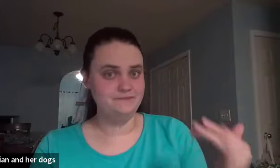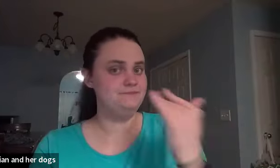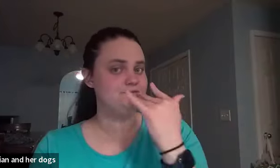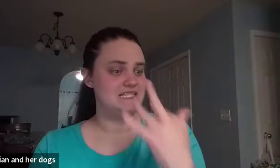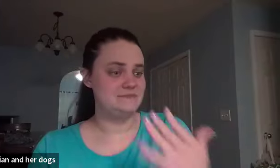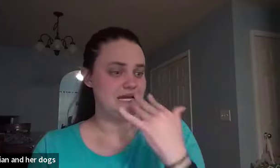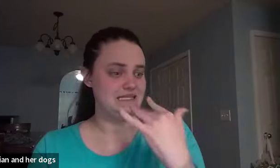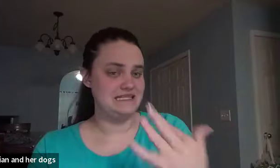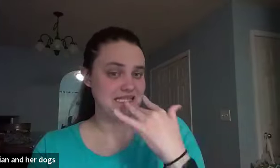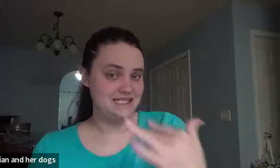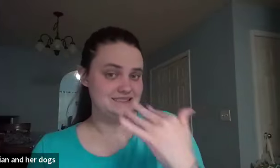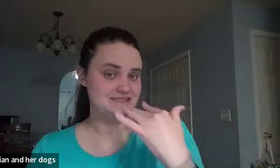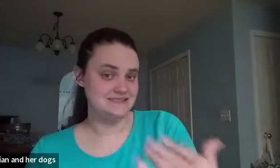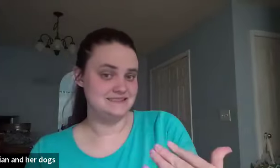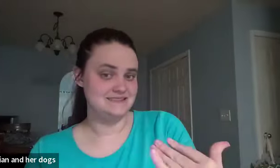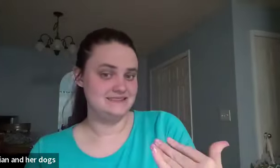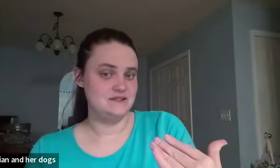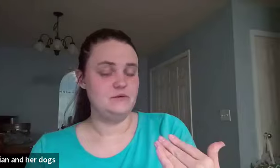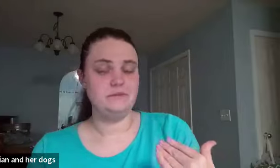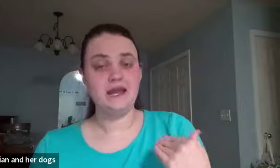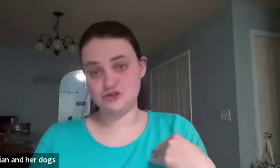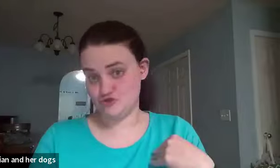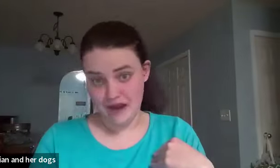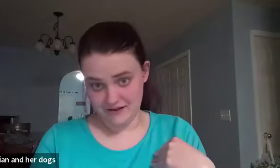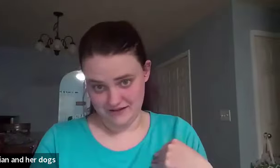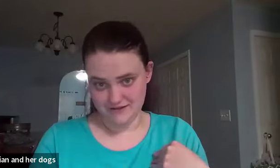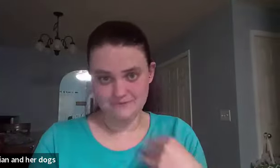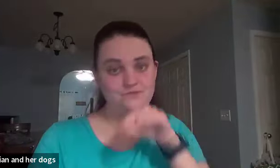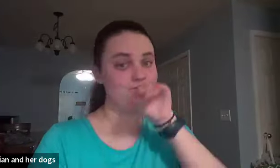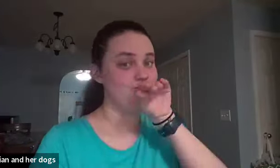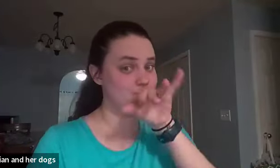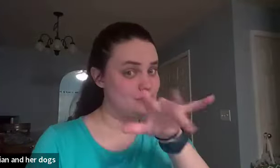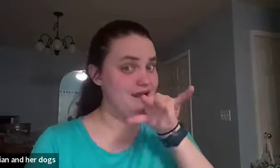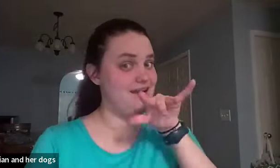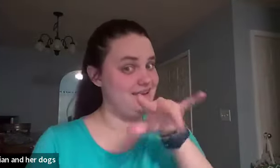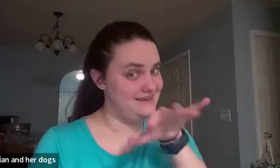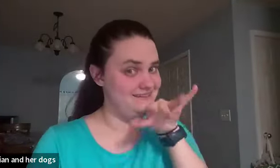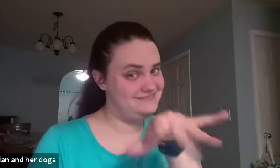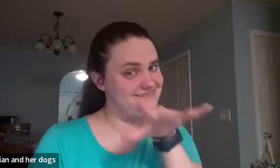Spicy. Spicy. Then we had our dragon. Dragon.